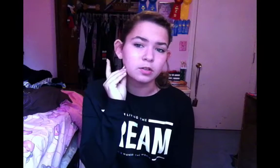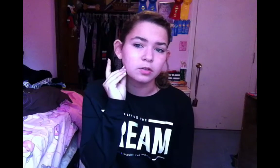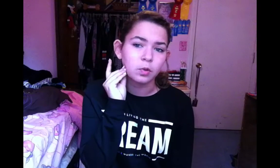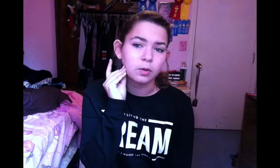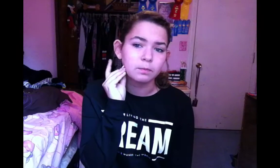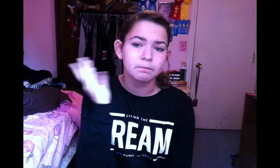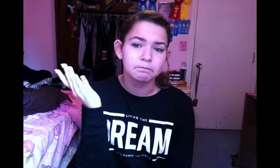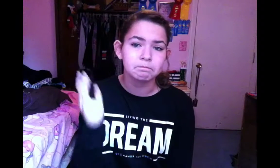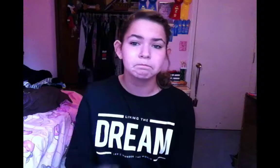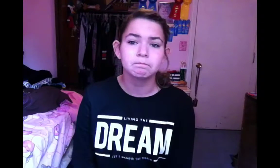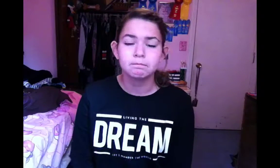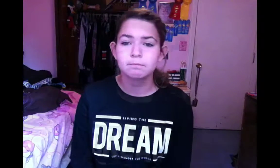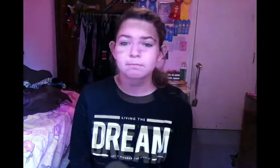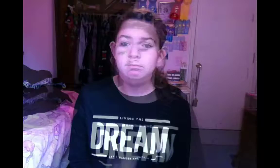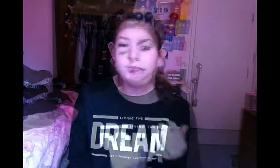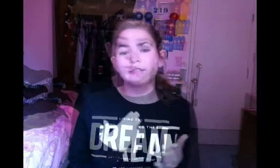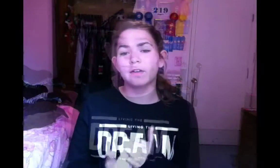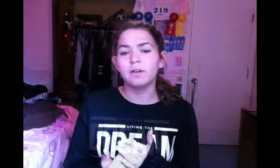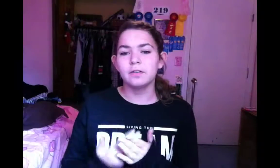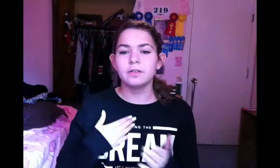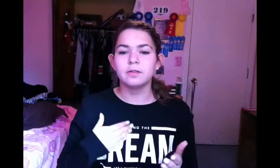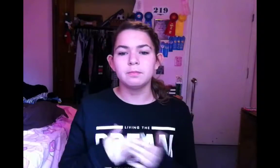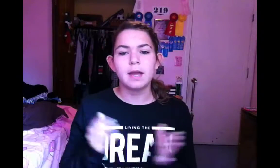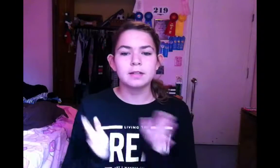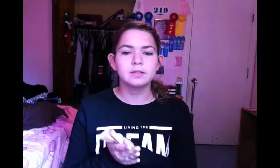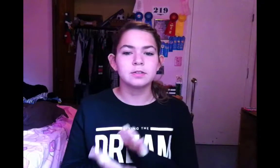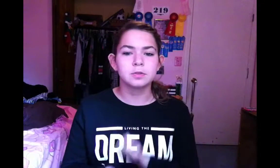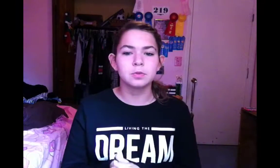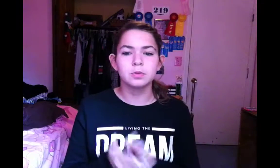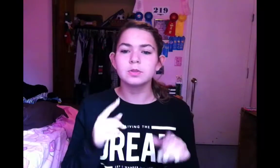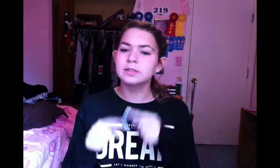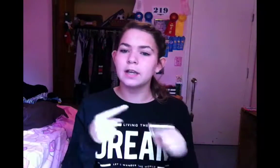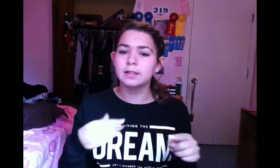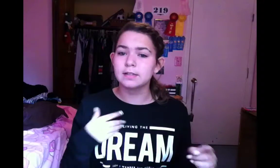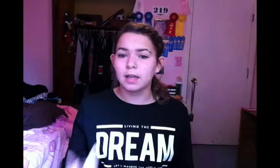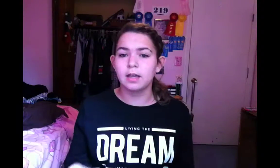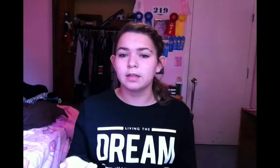this is dorm. So that's all the. Back to school. Signs I.